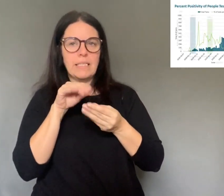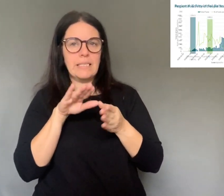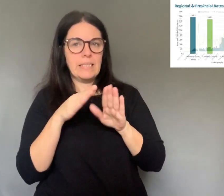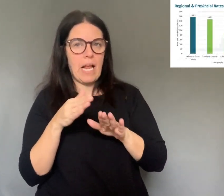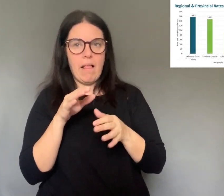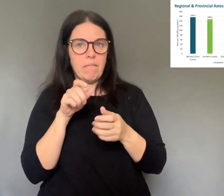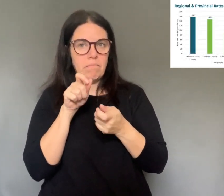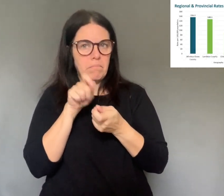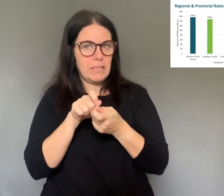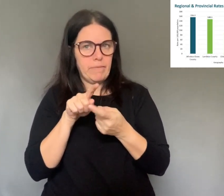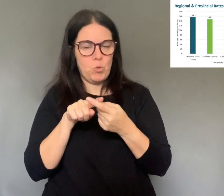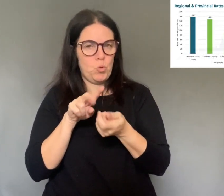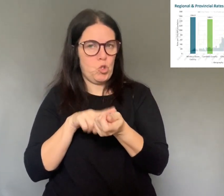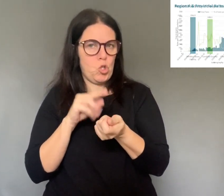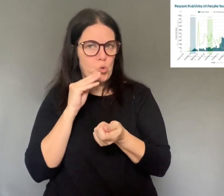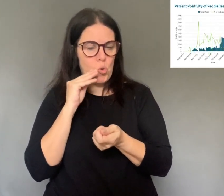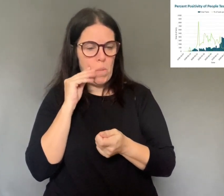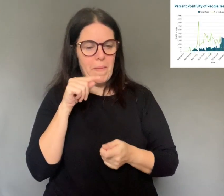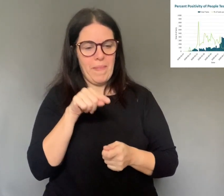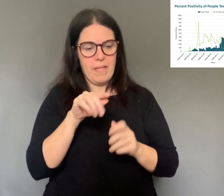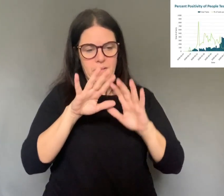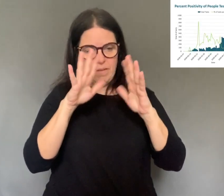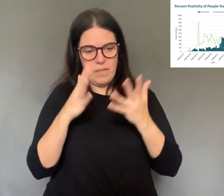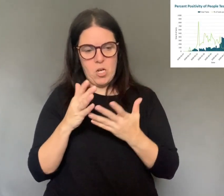long-term care is what I'm looking at.